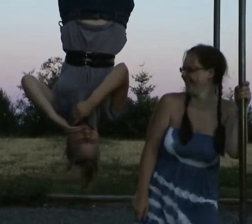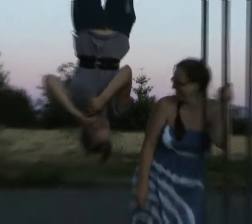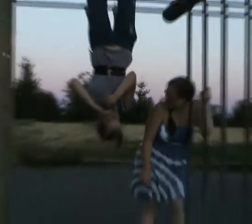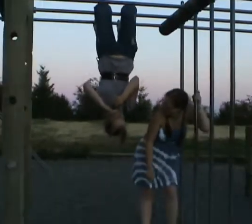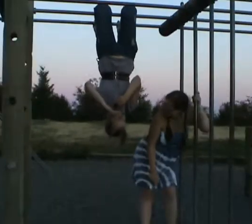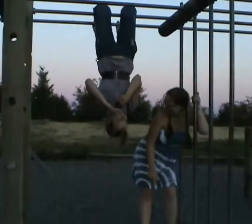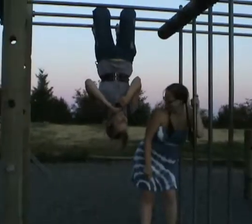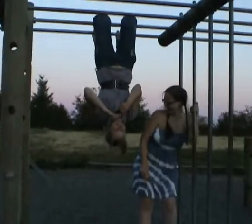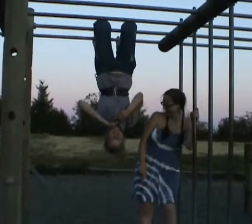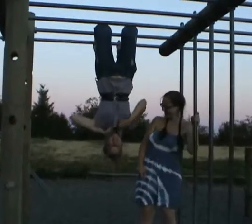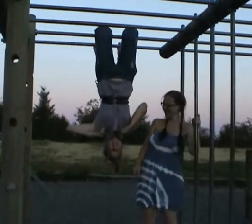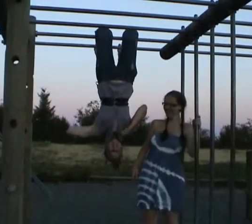hide?